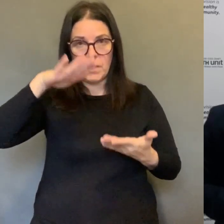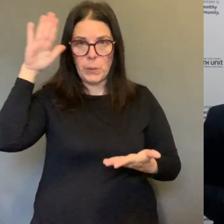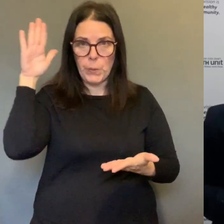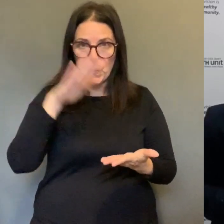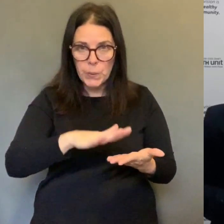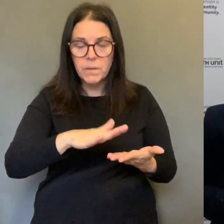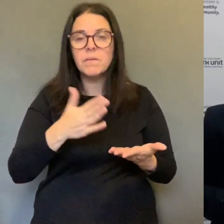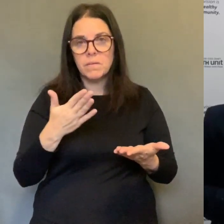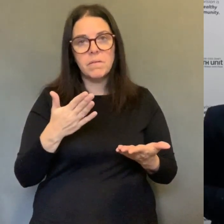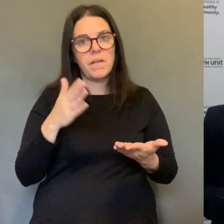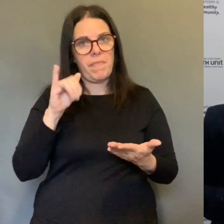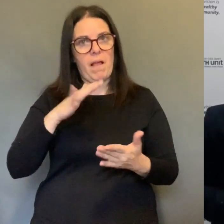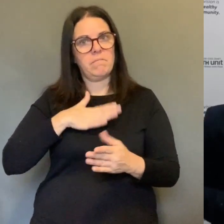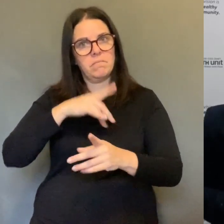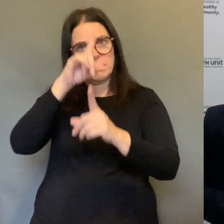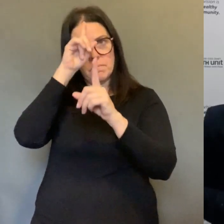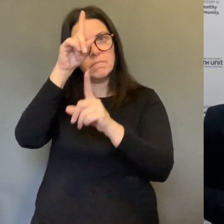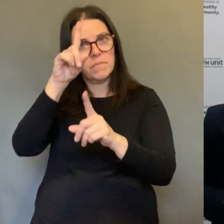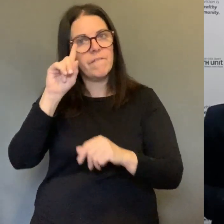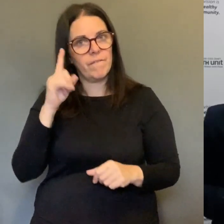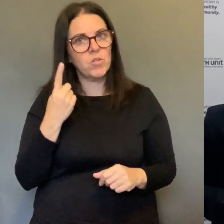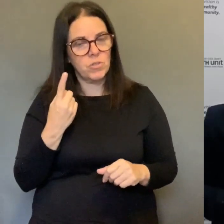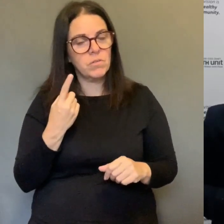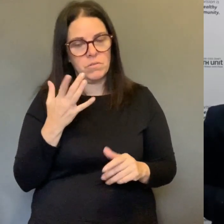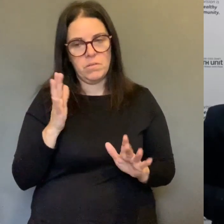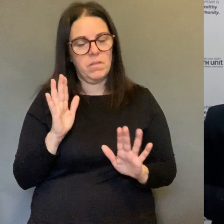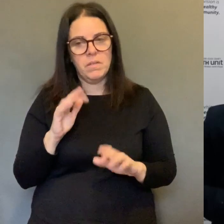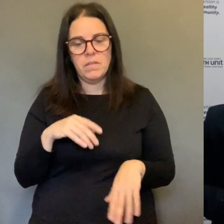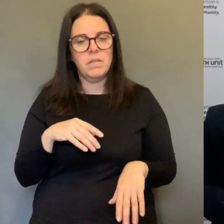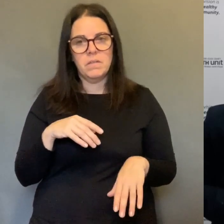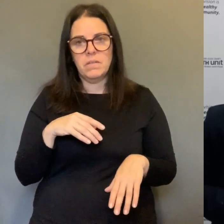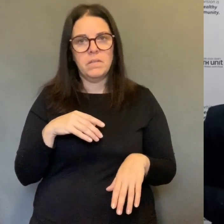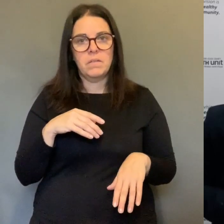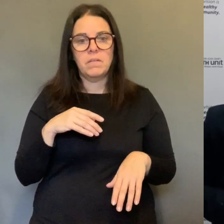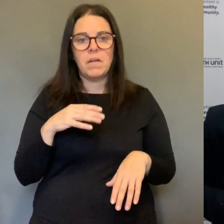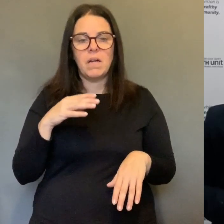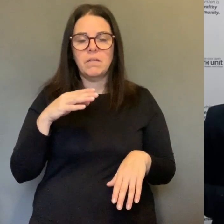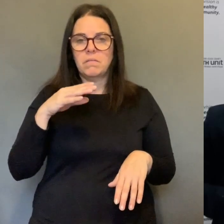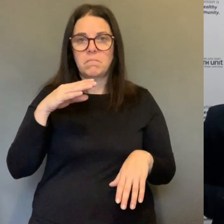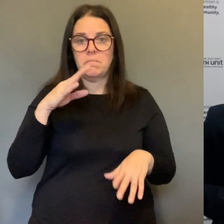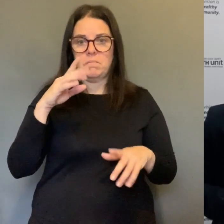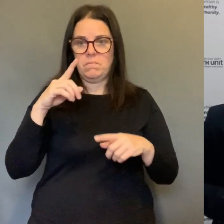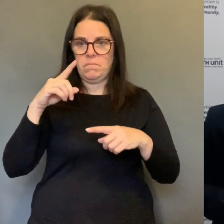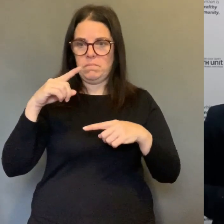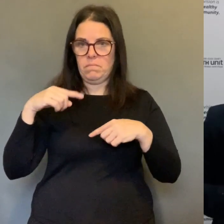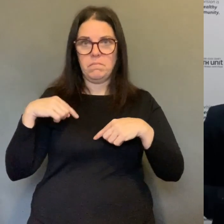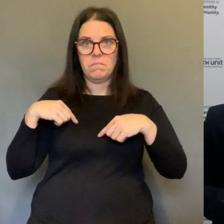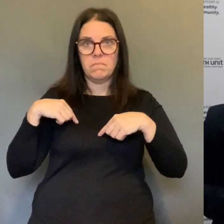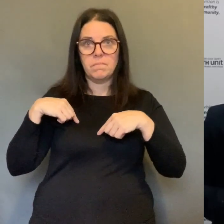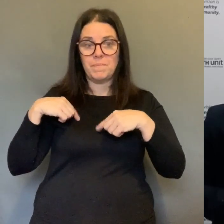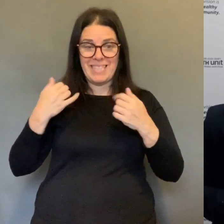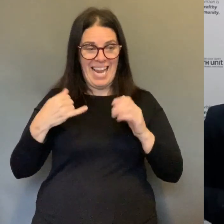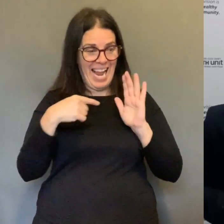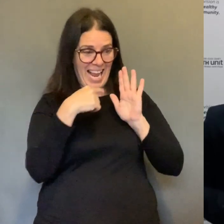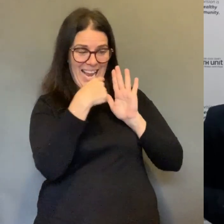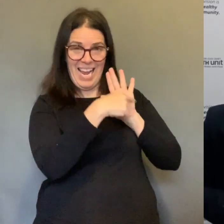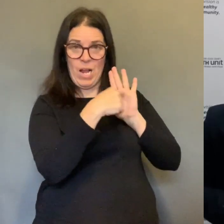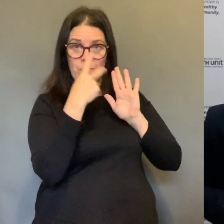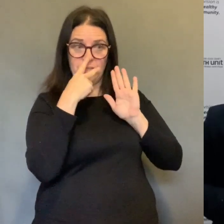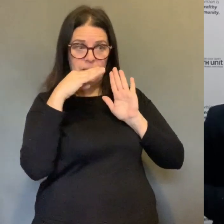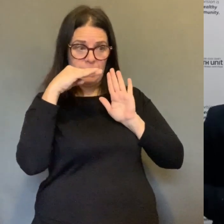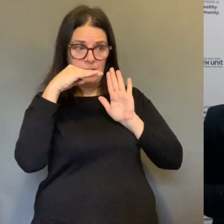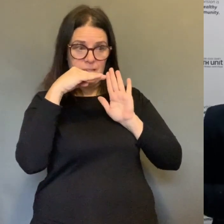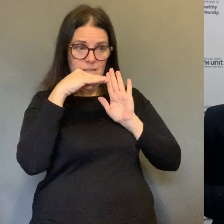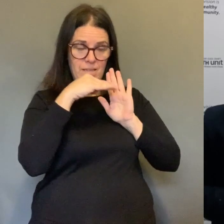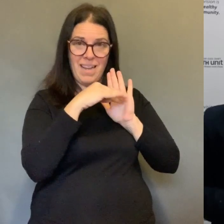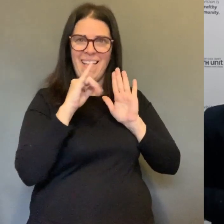is an effort for months and months. We do not want to undo all these efforts, and we should be approaching it very, very carefully. And